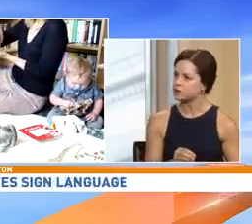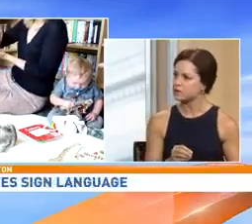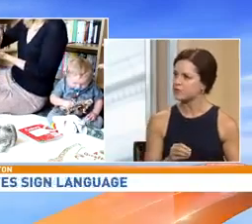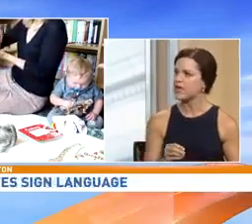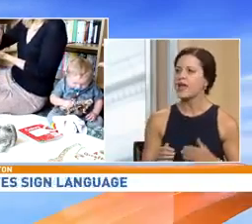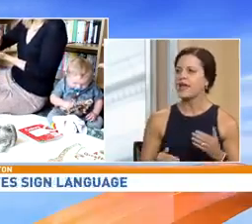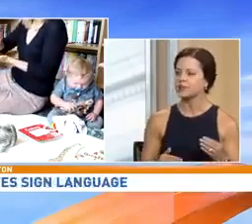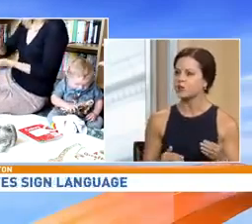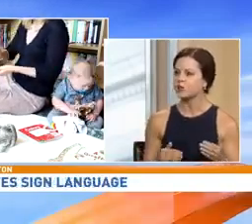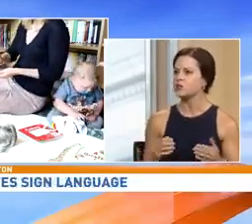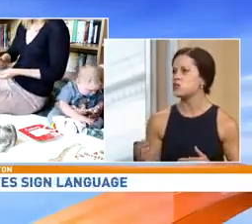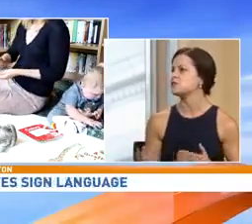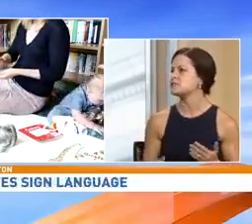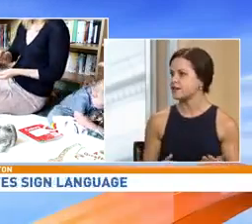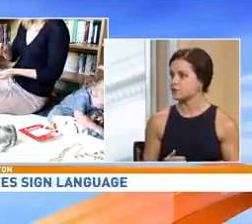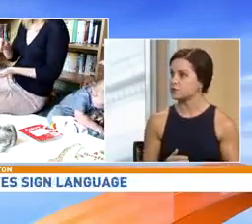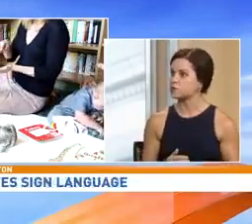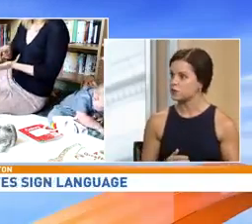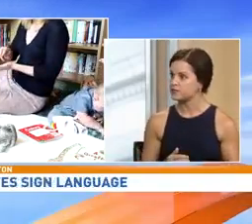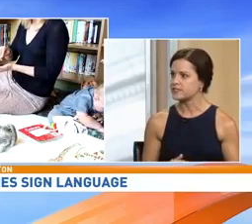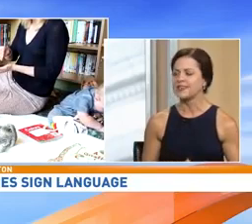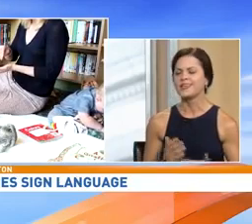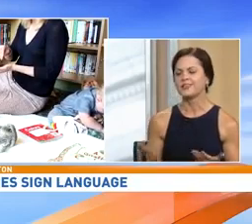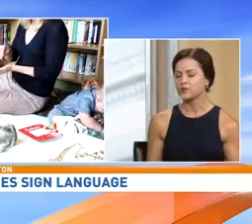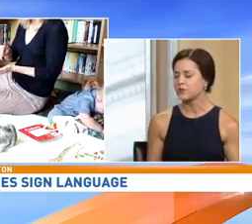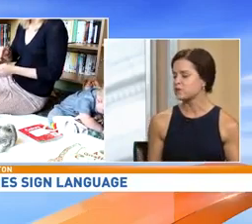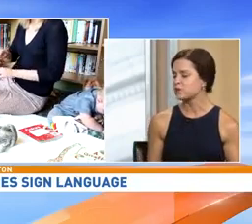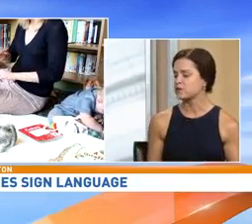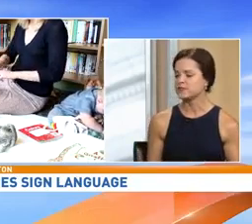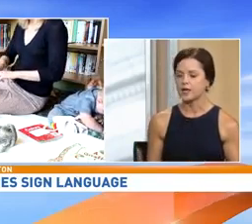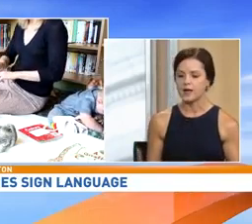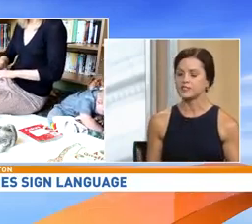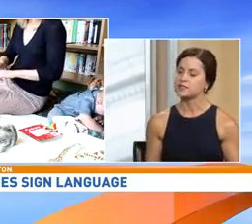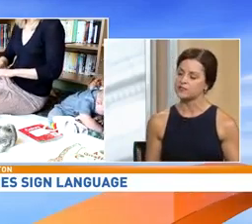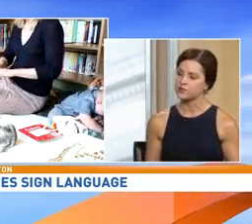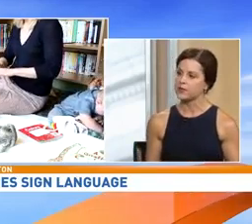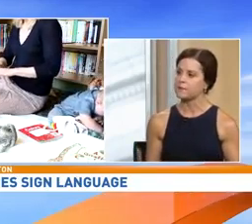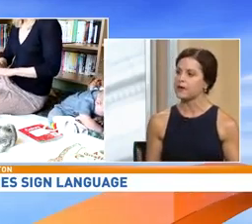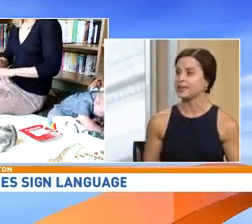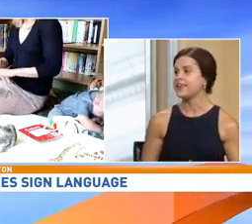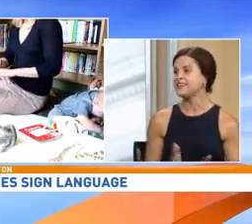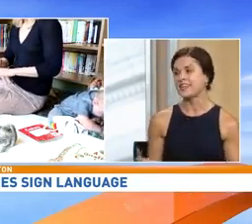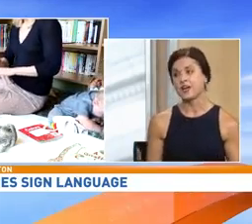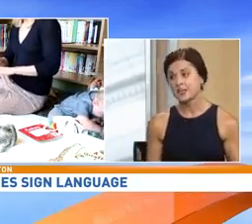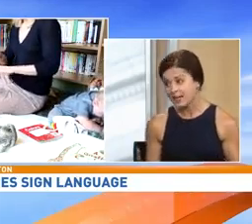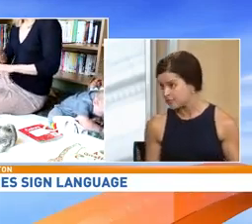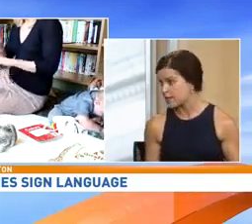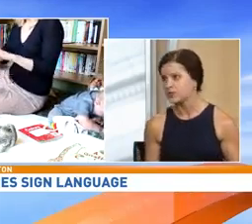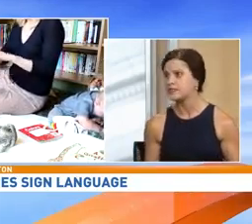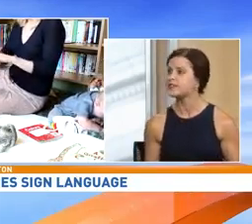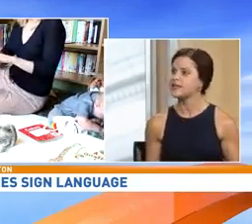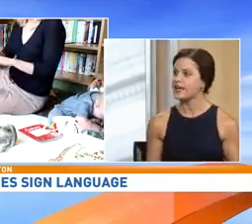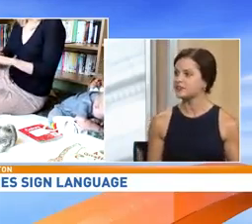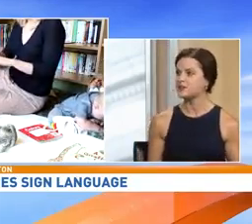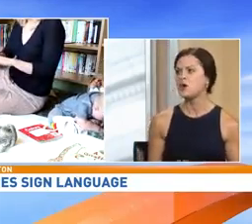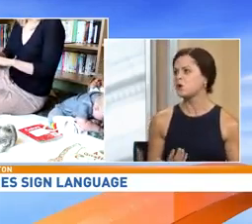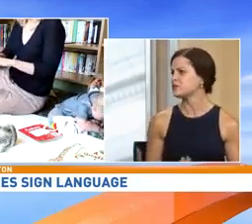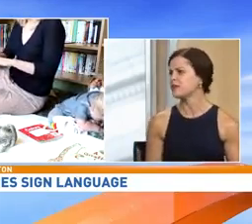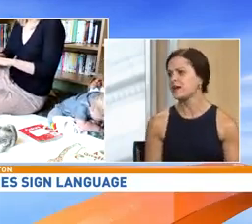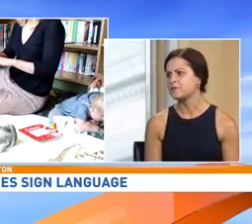household, and learn those signs for those words. They can learn those words, the signs for them, by taking a class at a place like HASA or looking up the